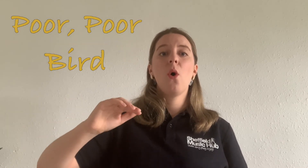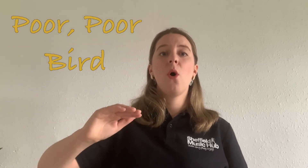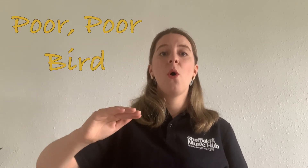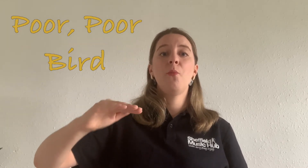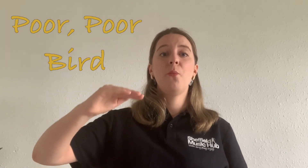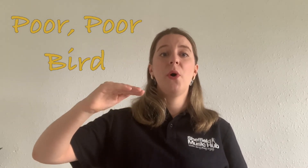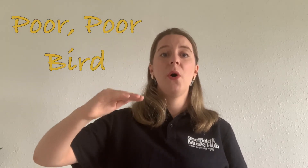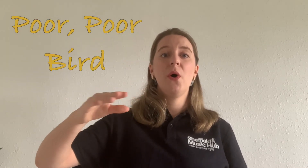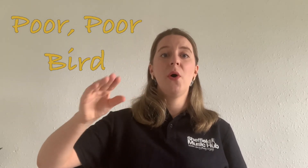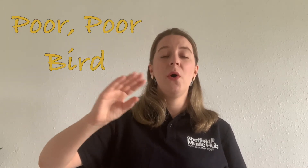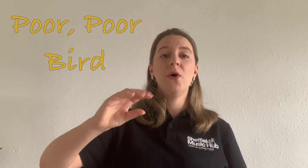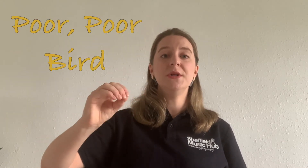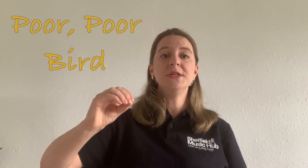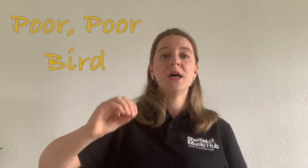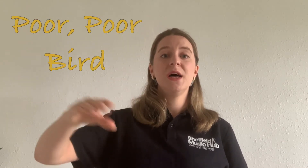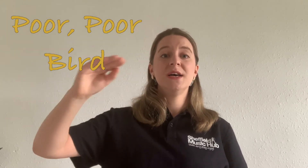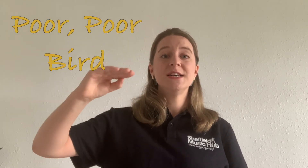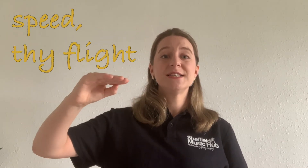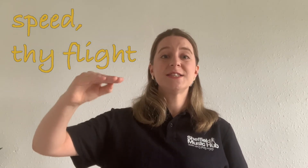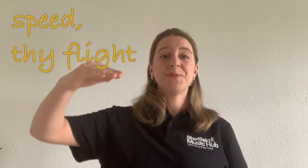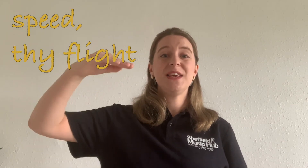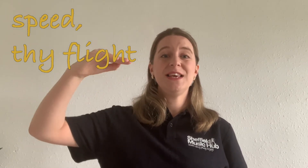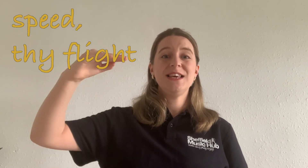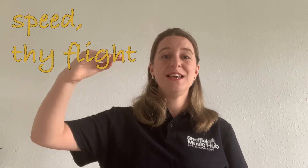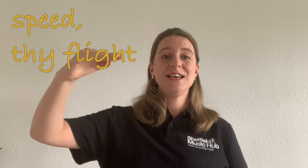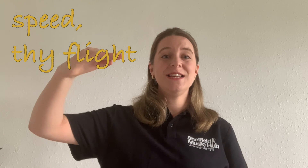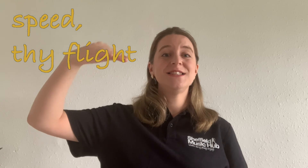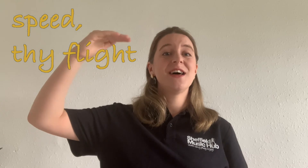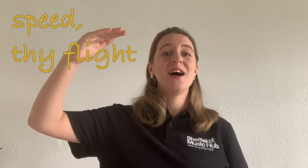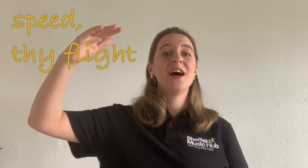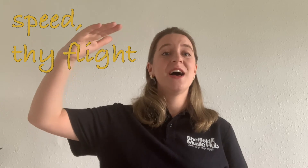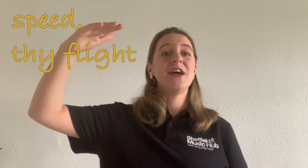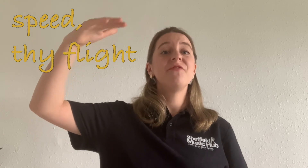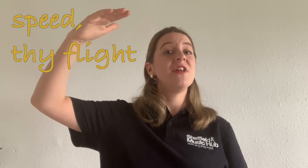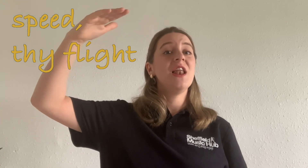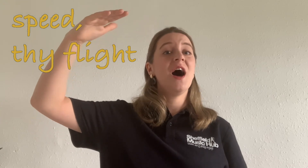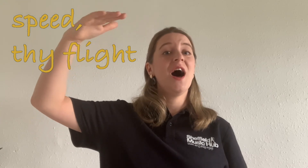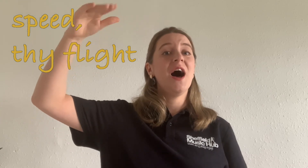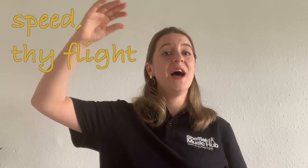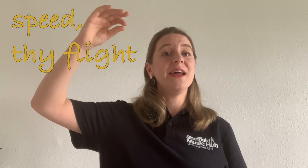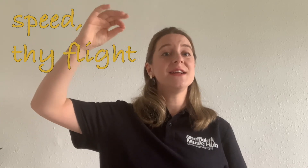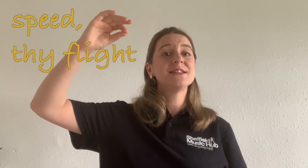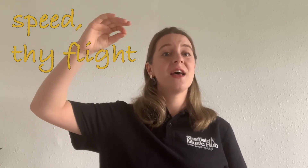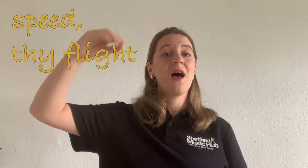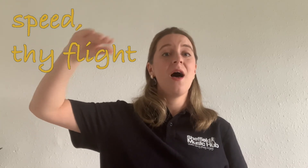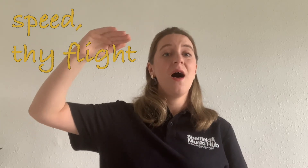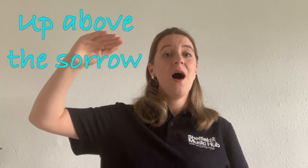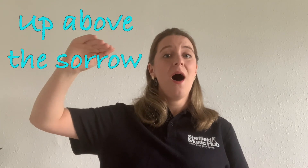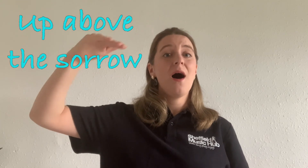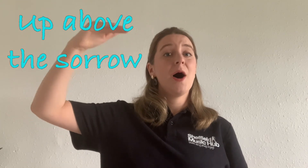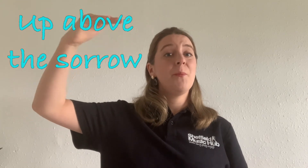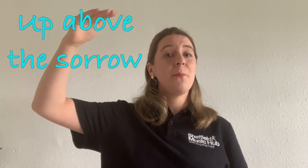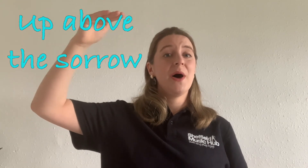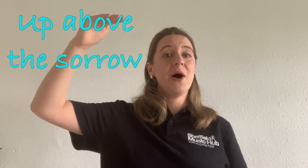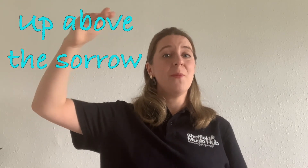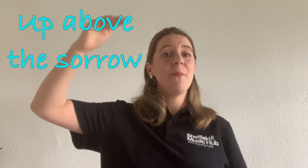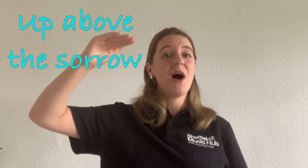poor bird, speed thy flight. Up above